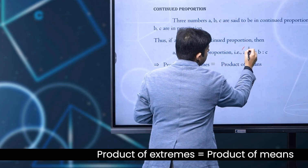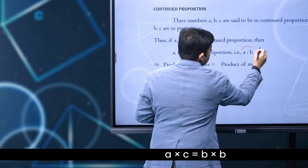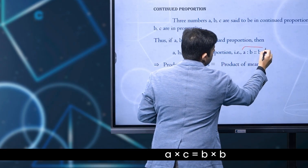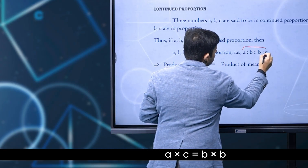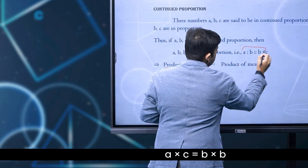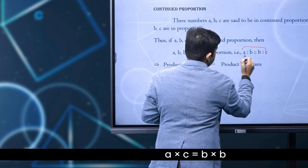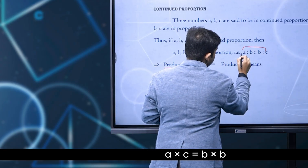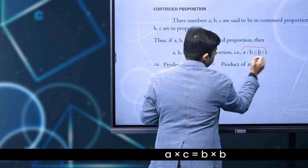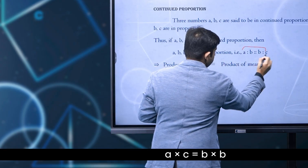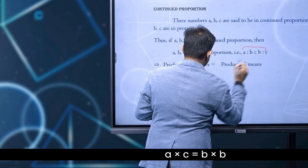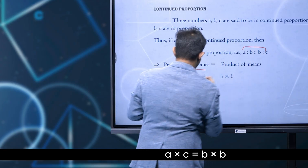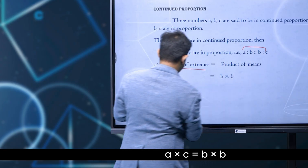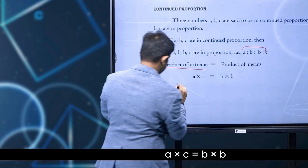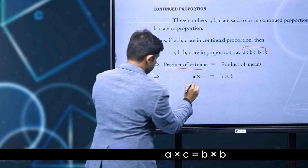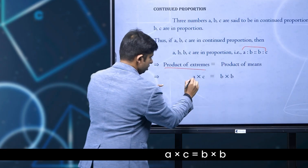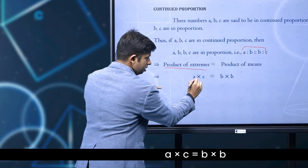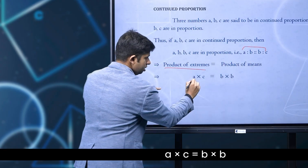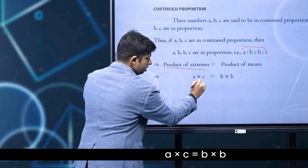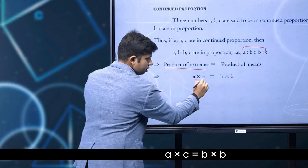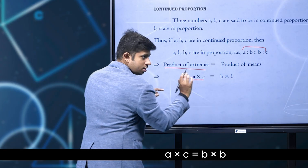A into C equals to